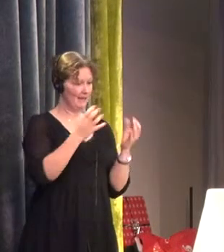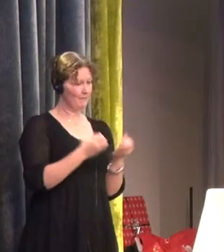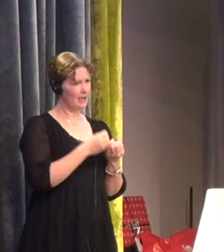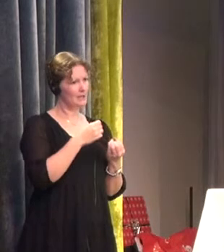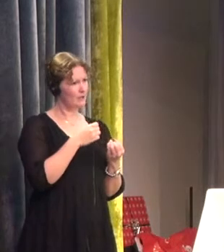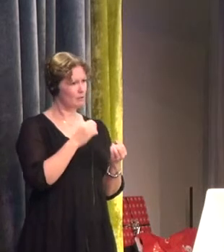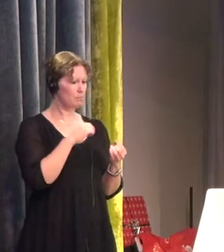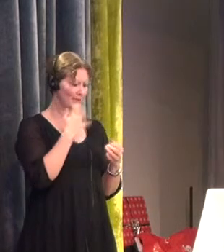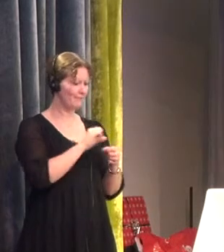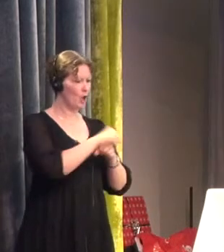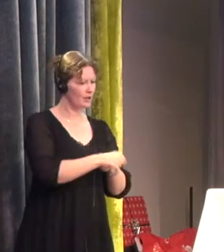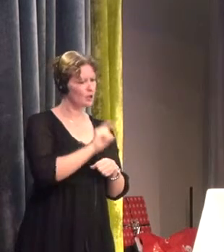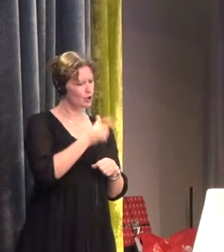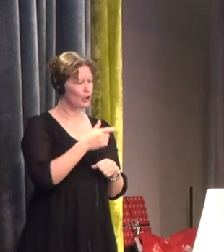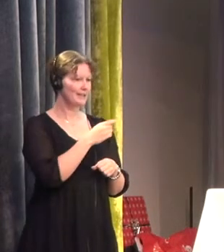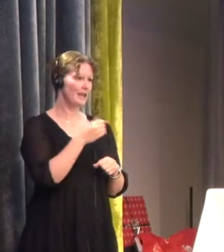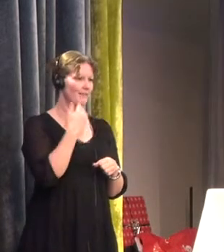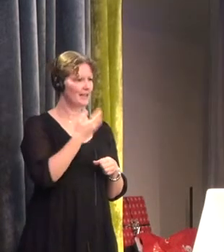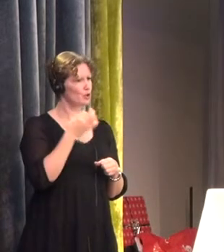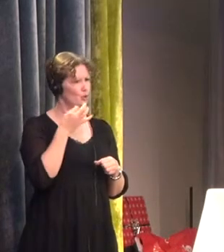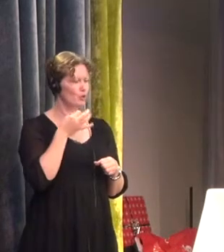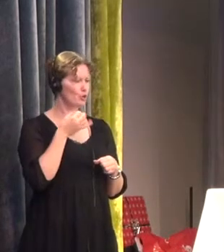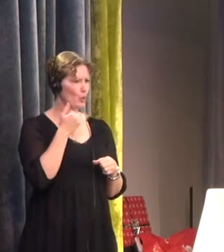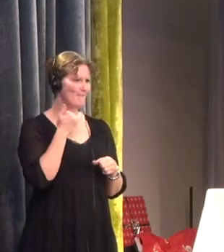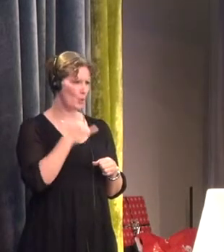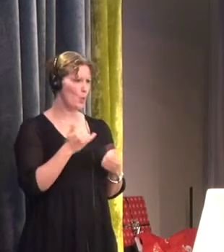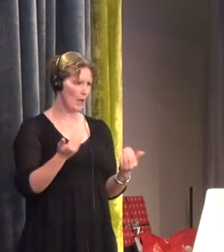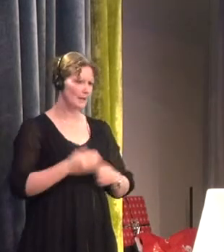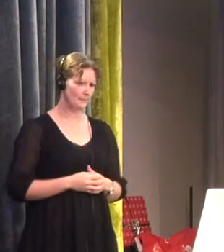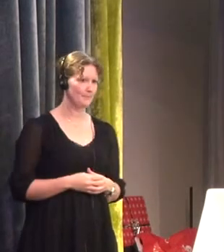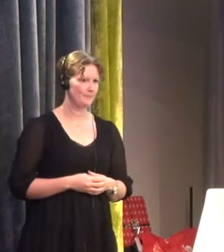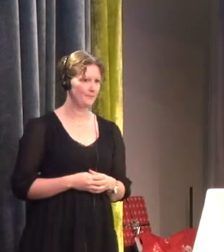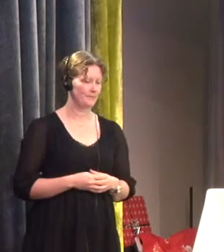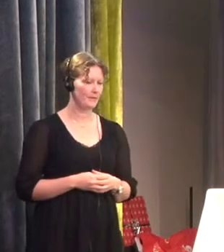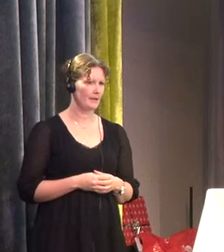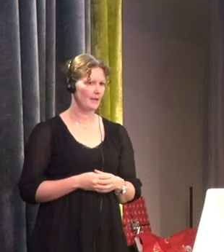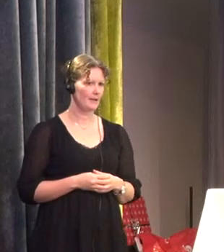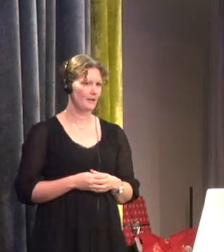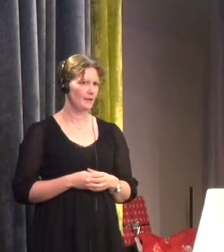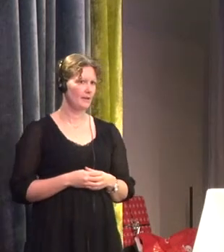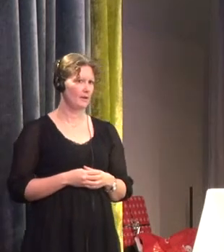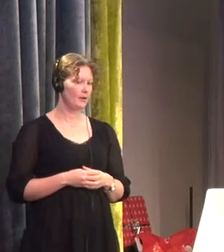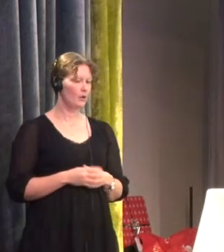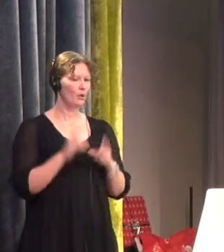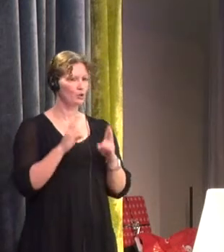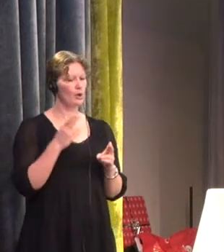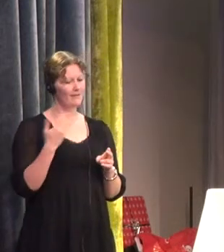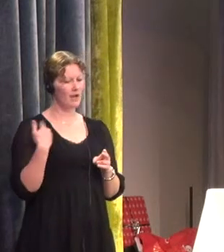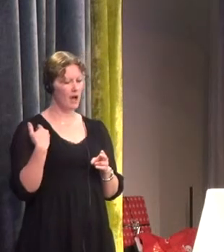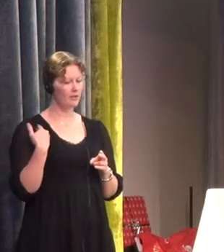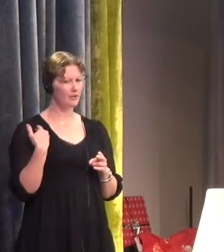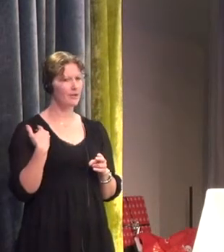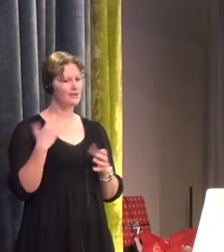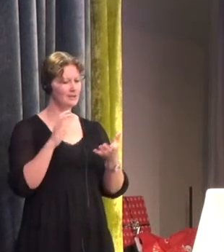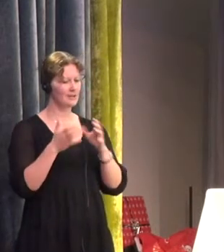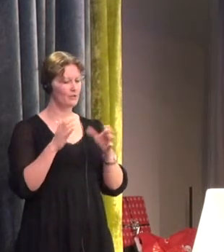also because the only American DPO present for many years was the Southern Baptist National Right to Life Coalition, funded by my